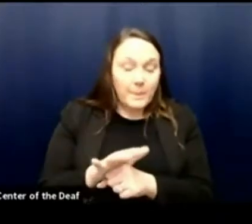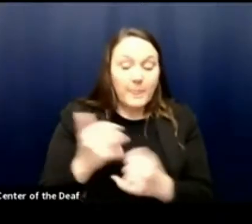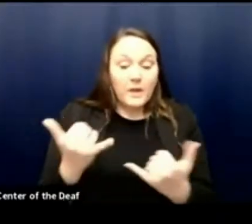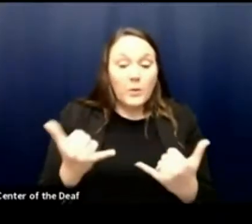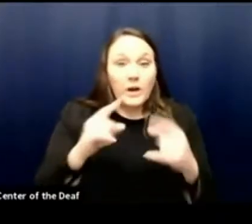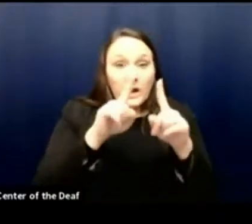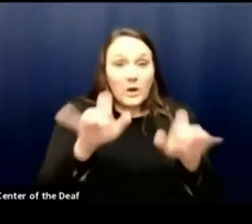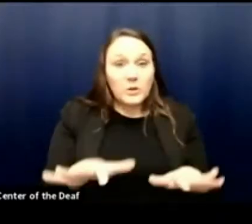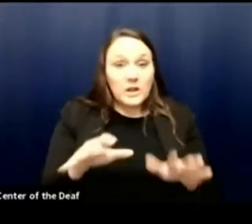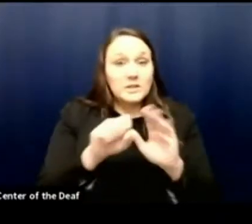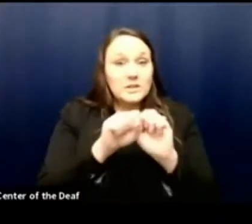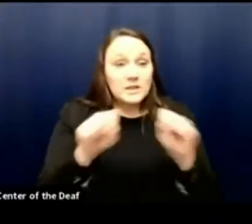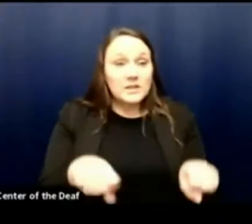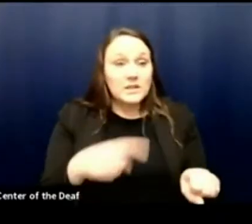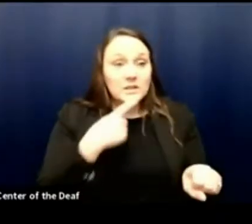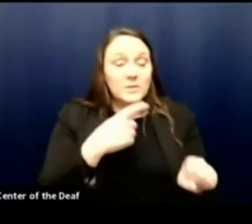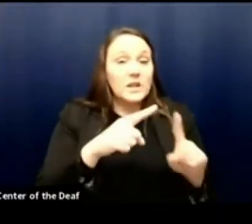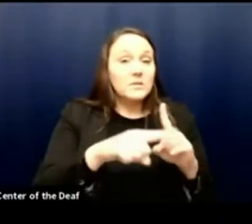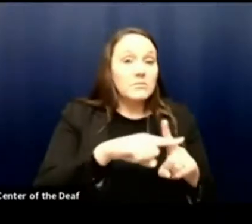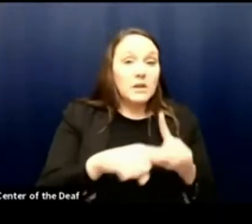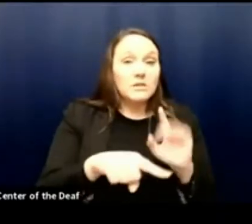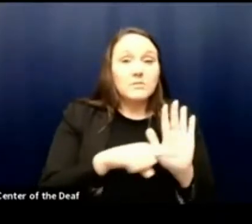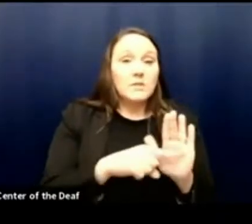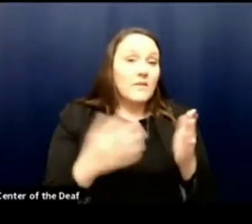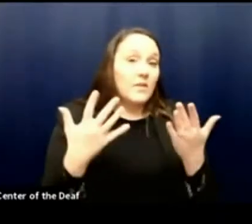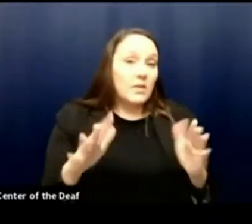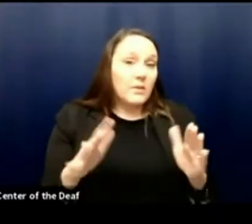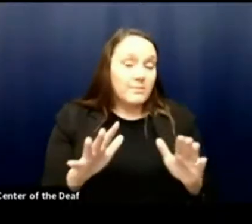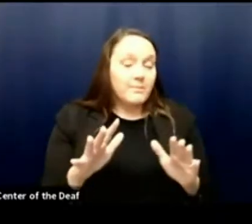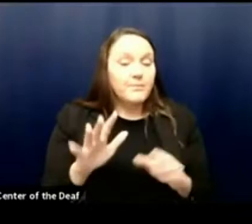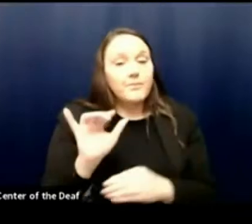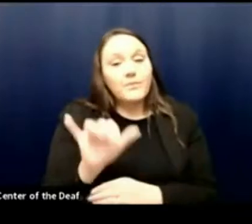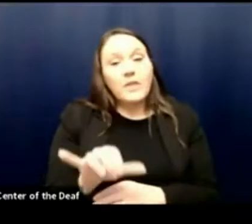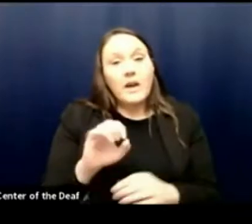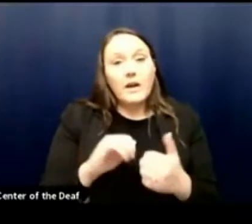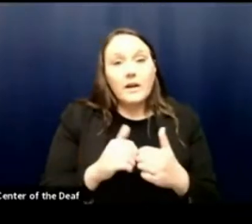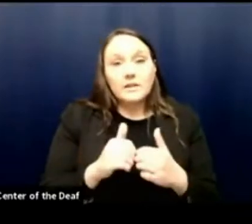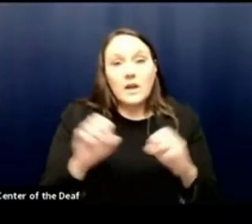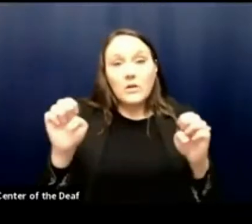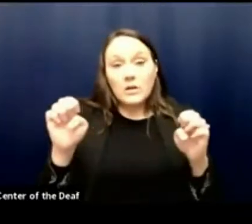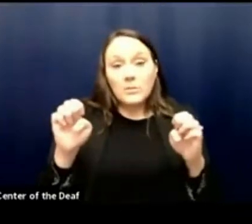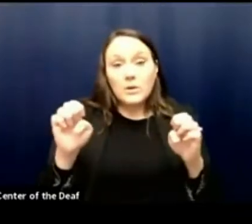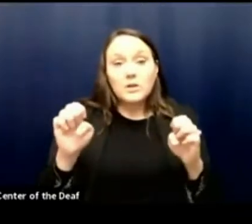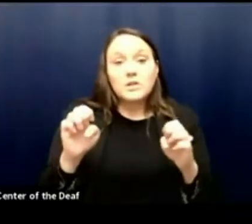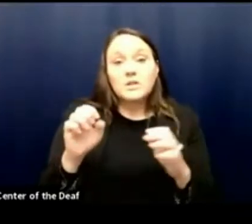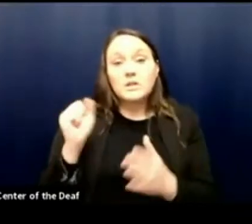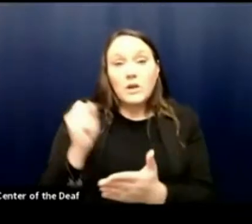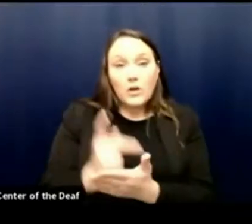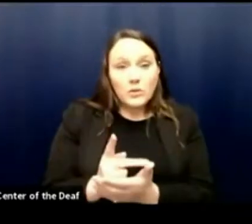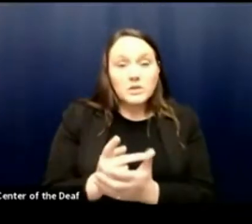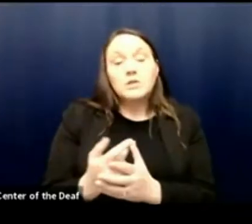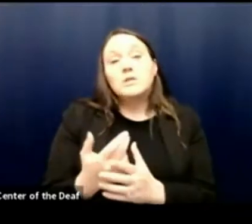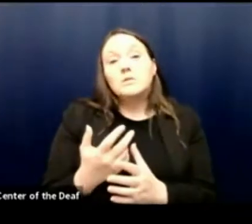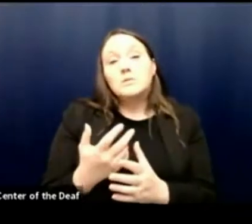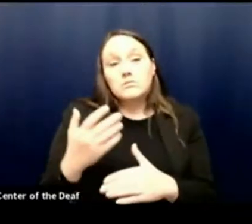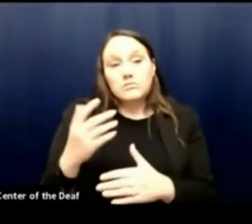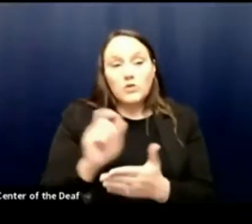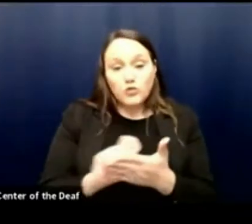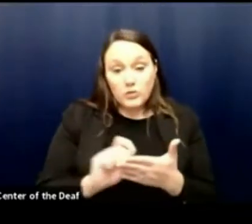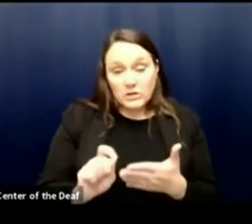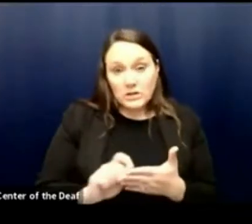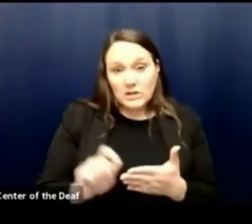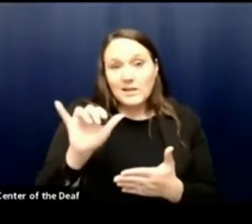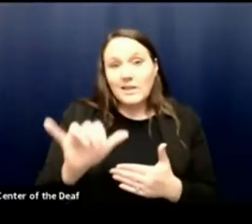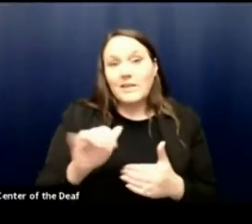have COVID or you don't have COVID. And that's the way the emergency use authorization is written. And that's the way those tests are meant